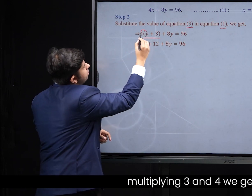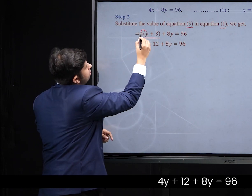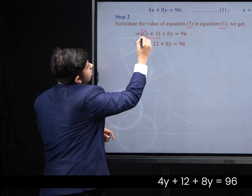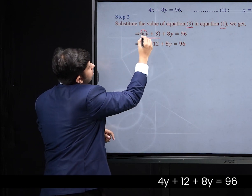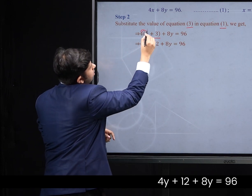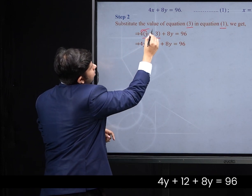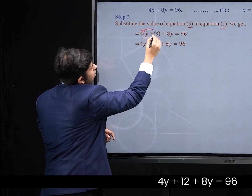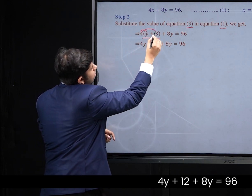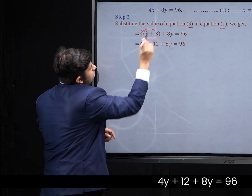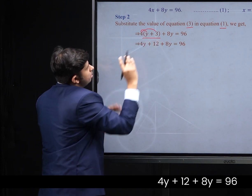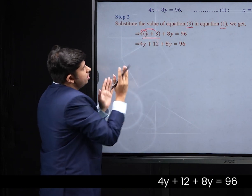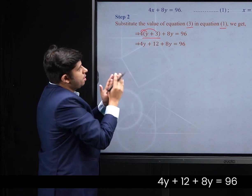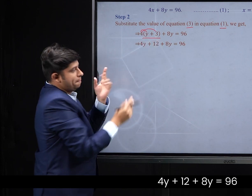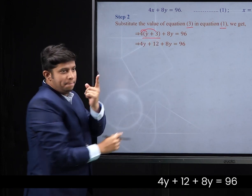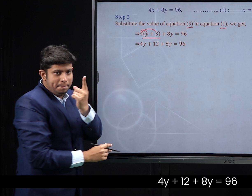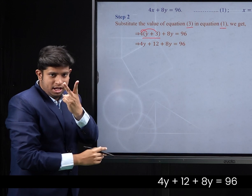plus 8y is equal to 96.